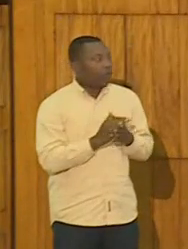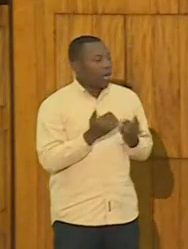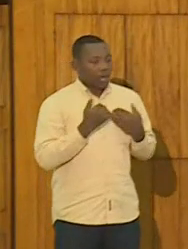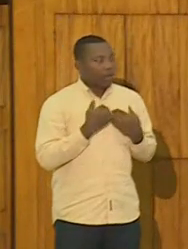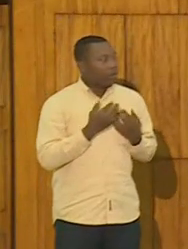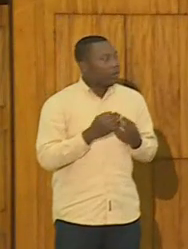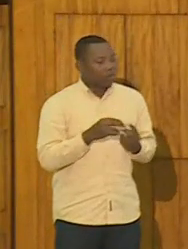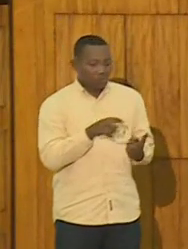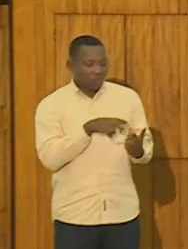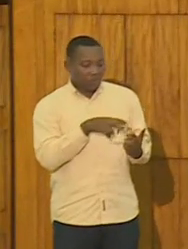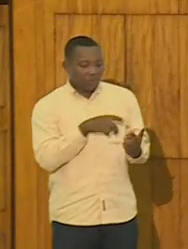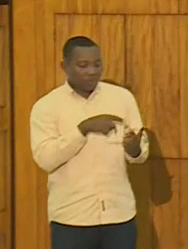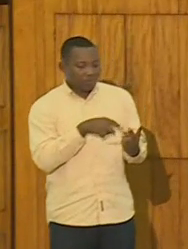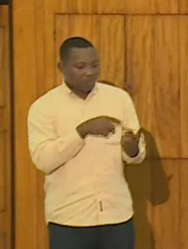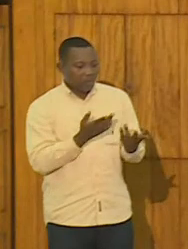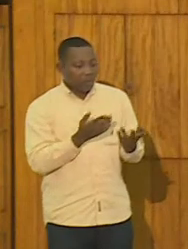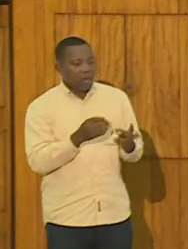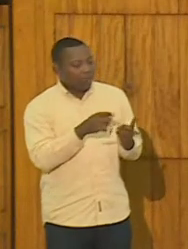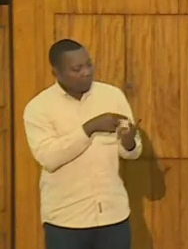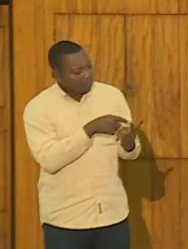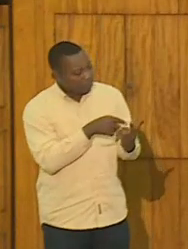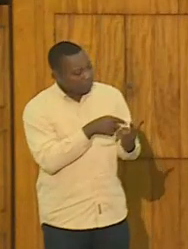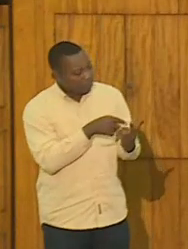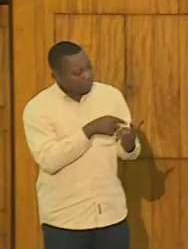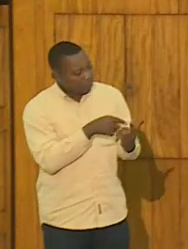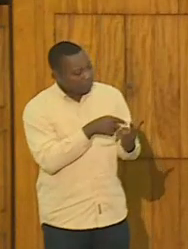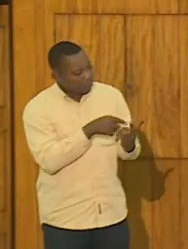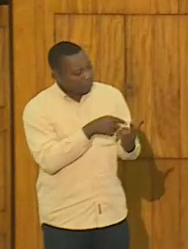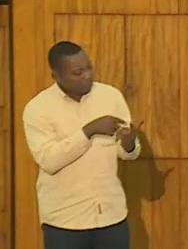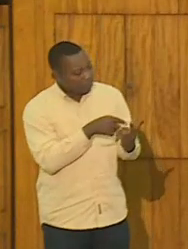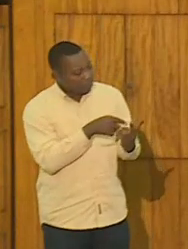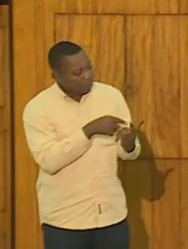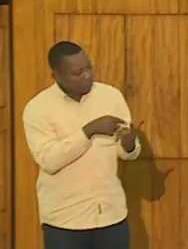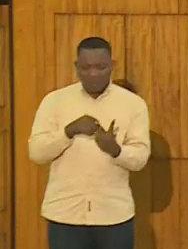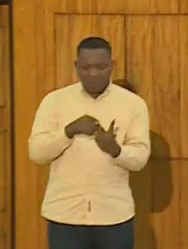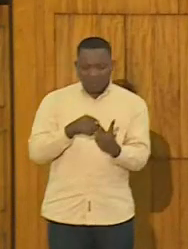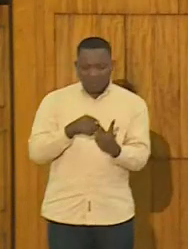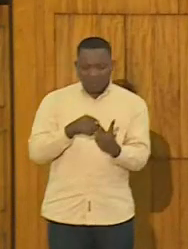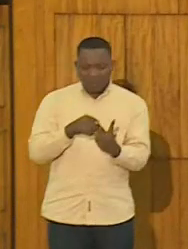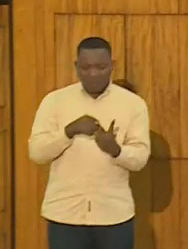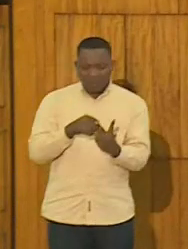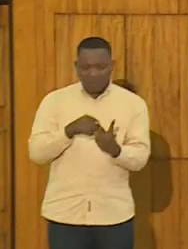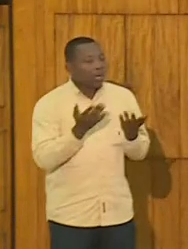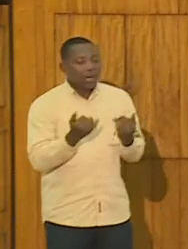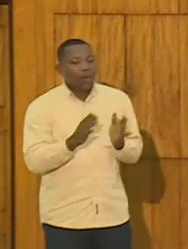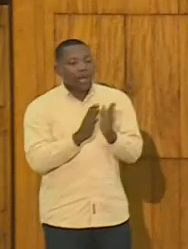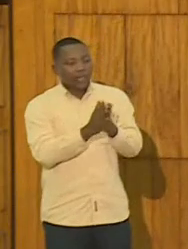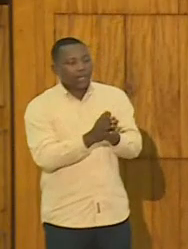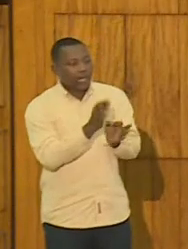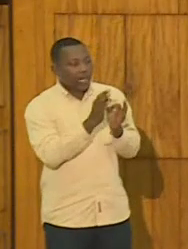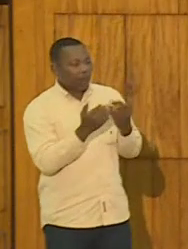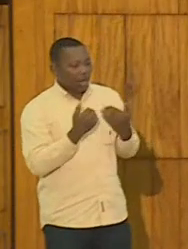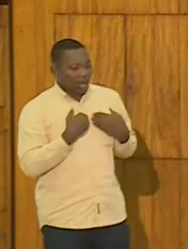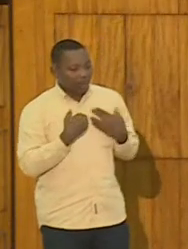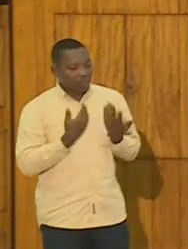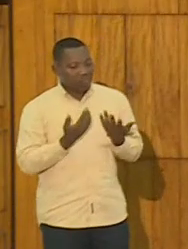Now, they are now checking for each of the vaccines that were modeled in the individual studies. They were now asking them, if you have a